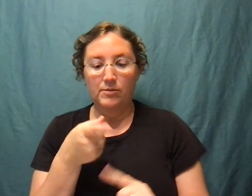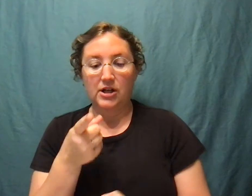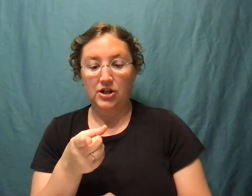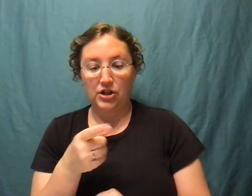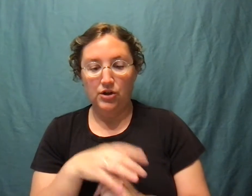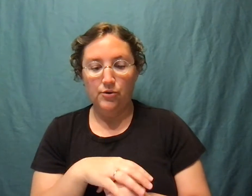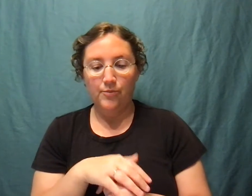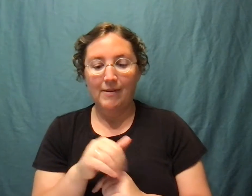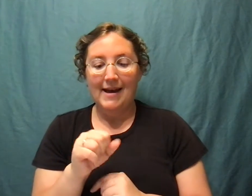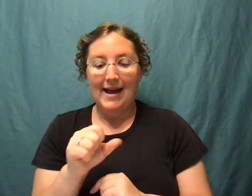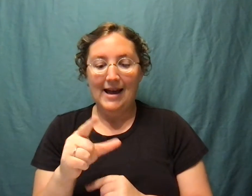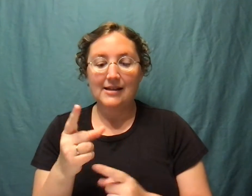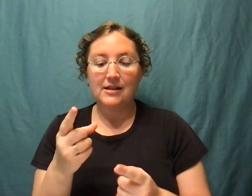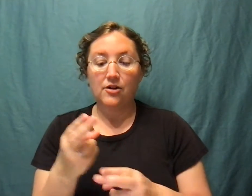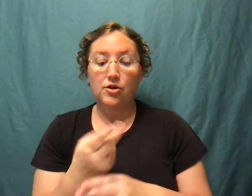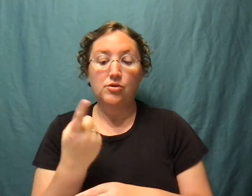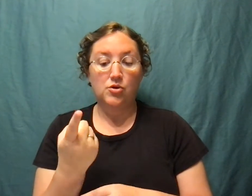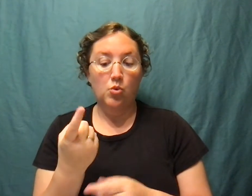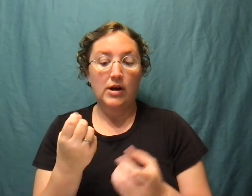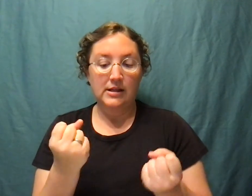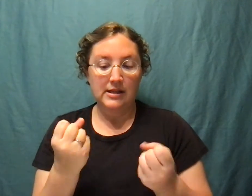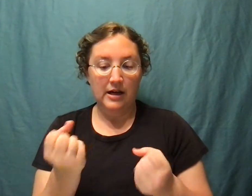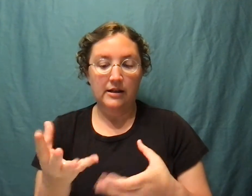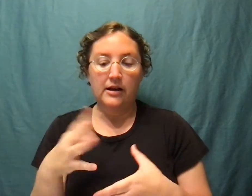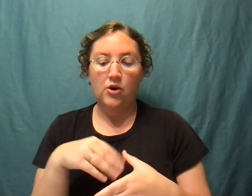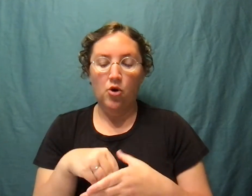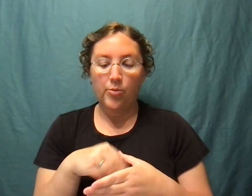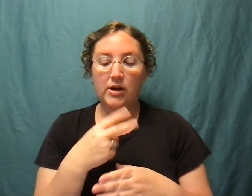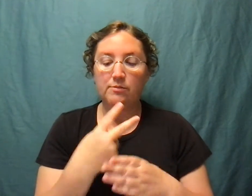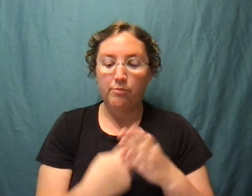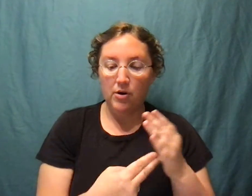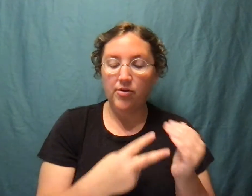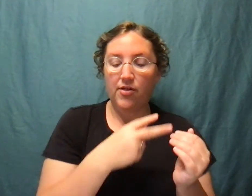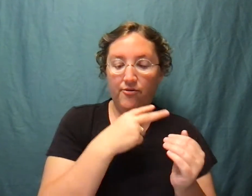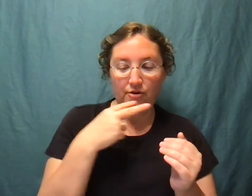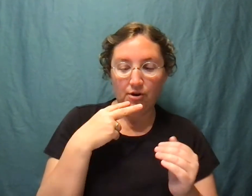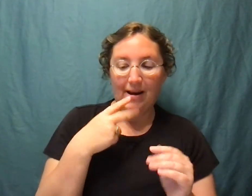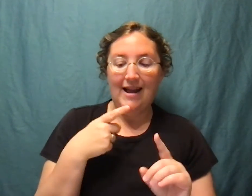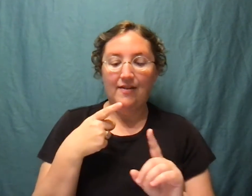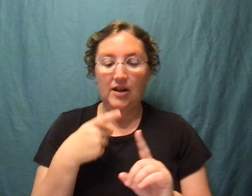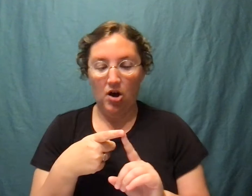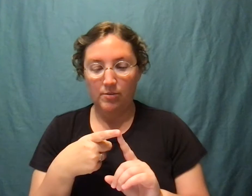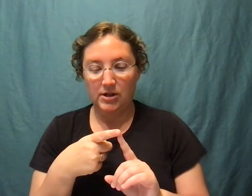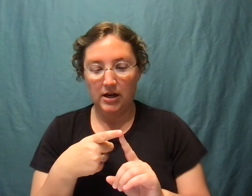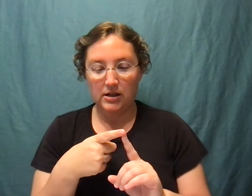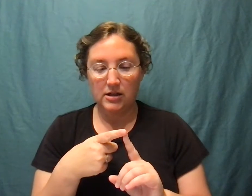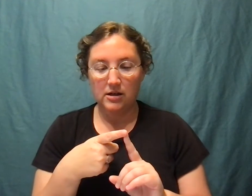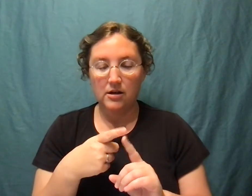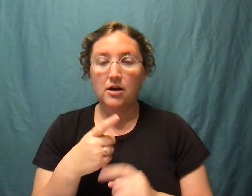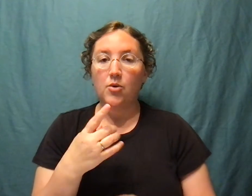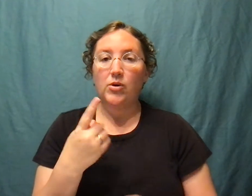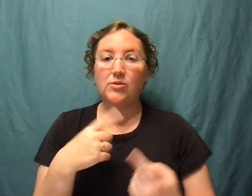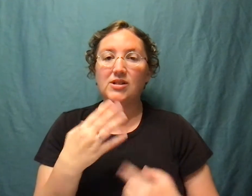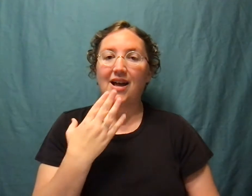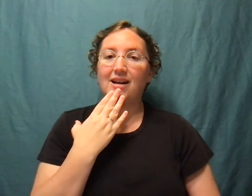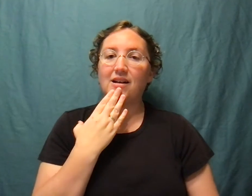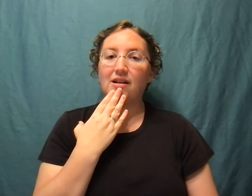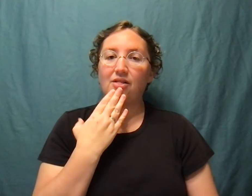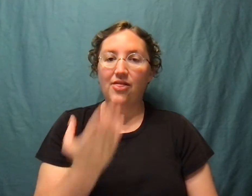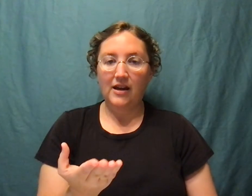object you. ASL uses one sign that incorporates both the verb and the object. When you sign thank